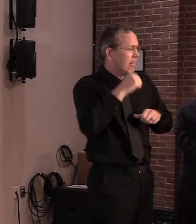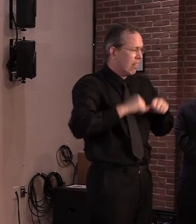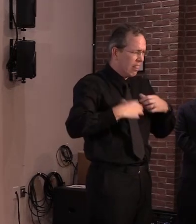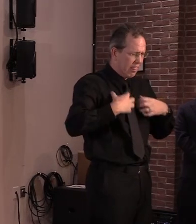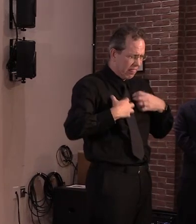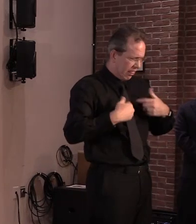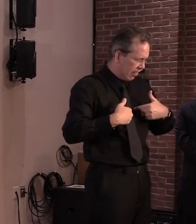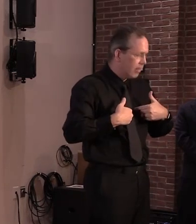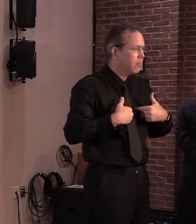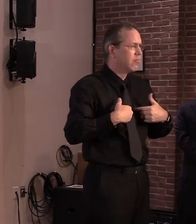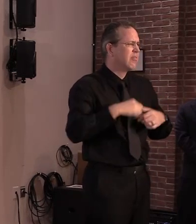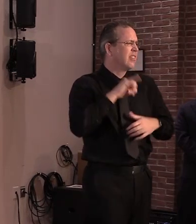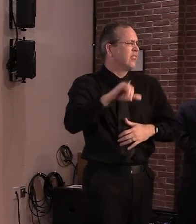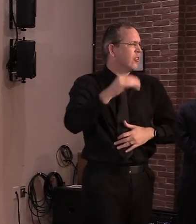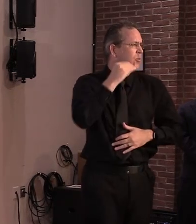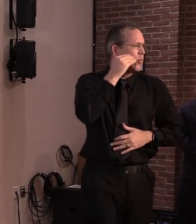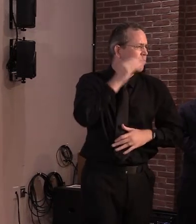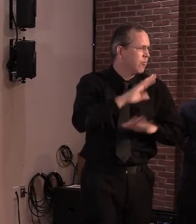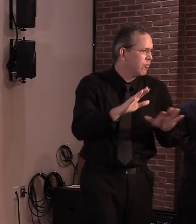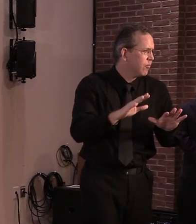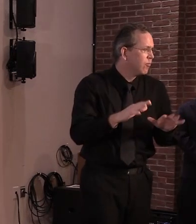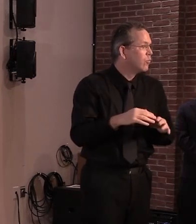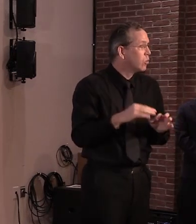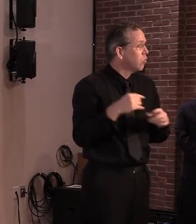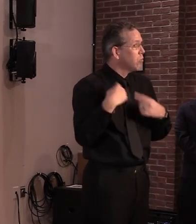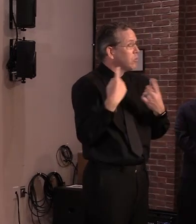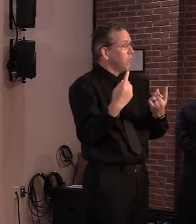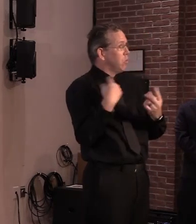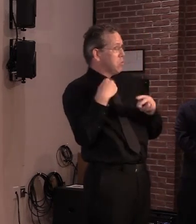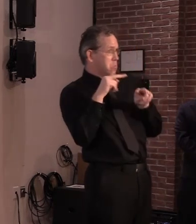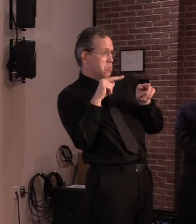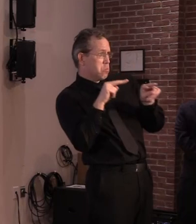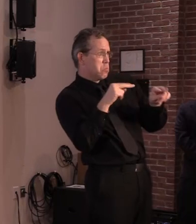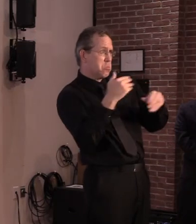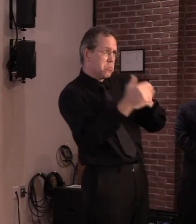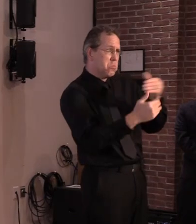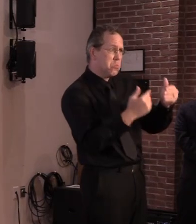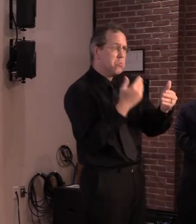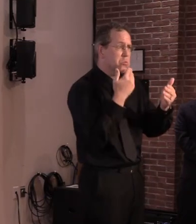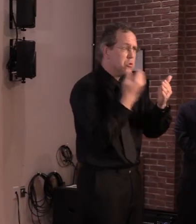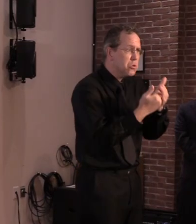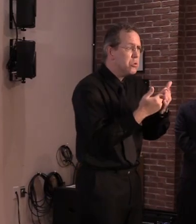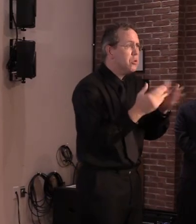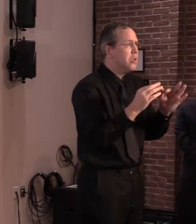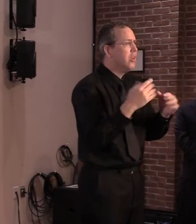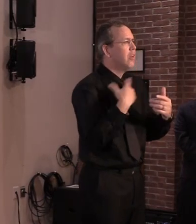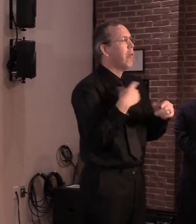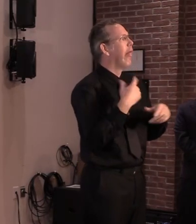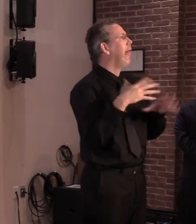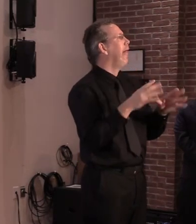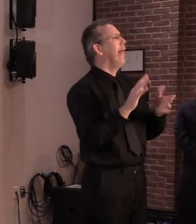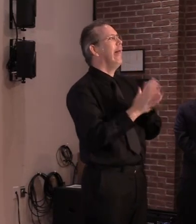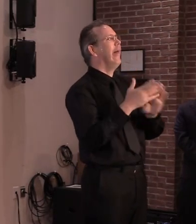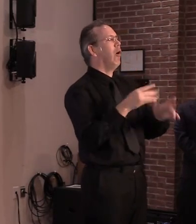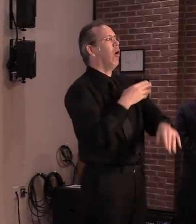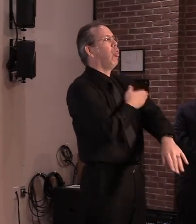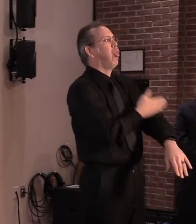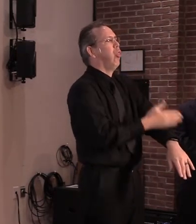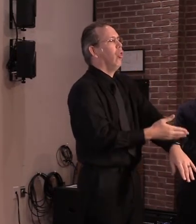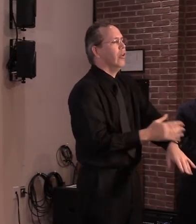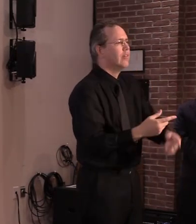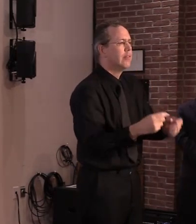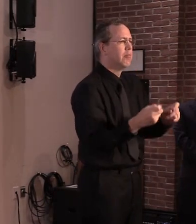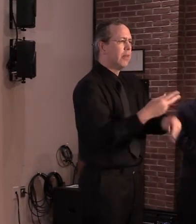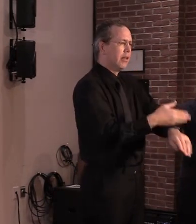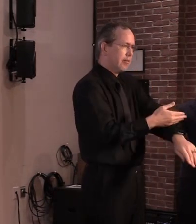lose ground, because we have to remember this is literally in our hands. I'll now turn it over to Dr. Levine to share